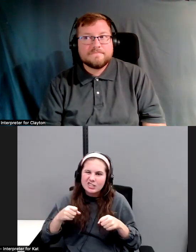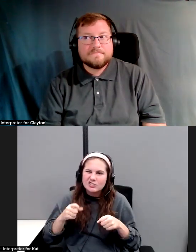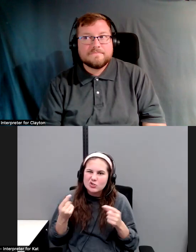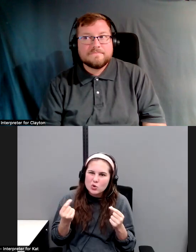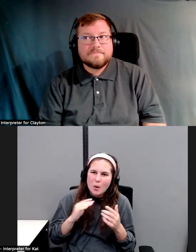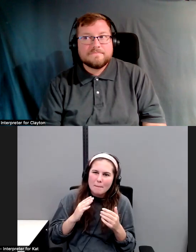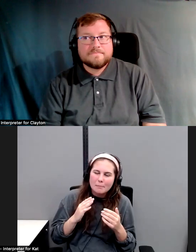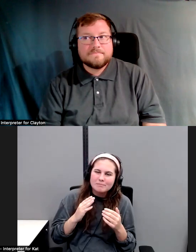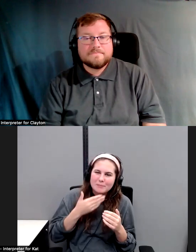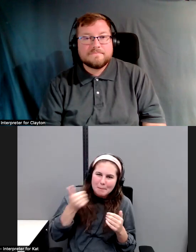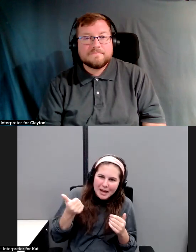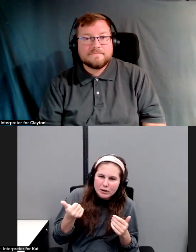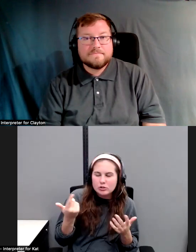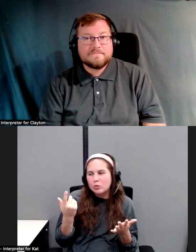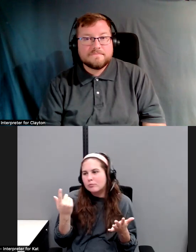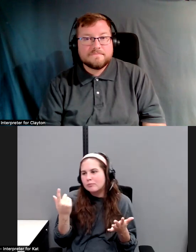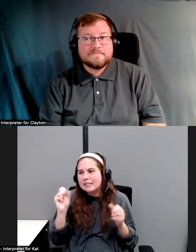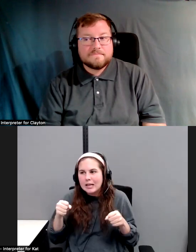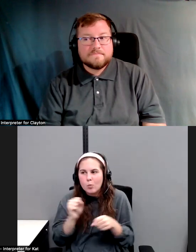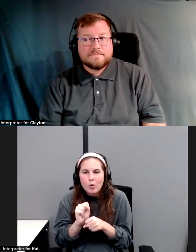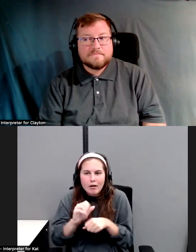they could work on for the next project.